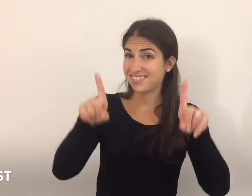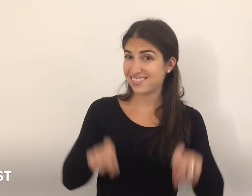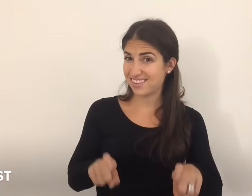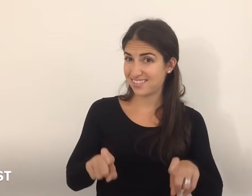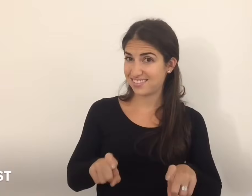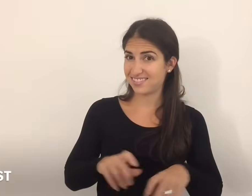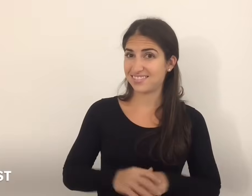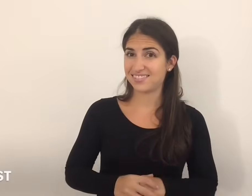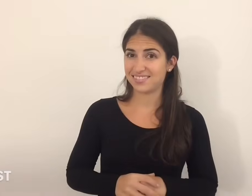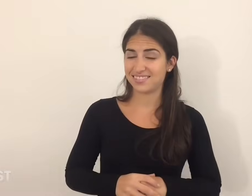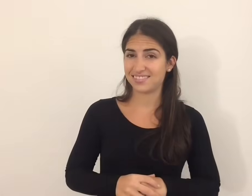Test.